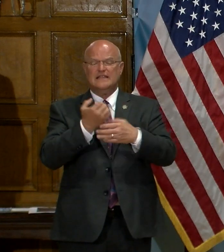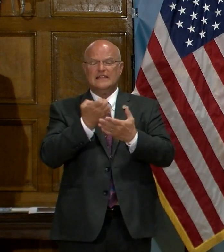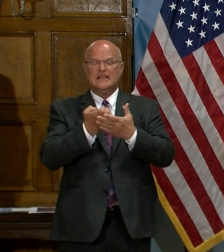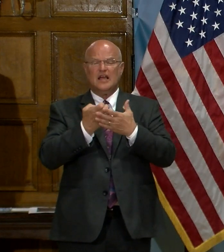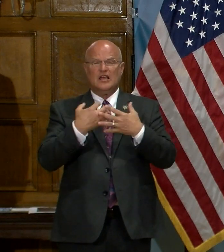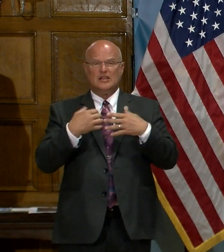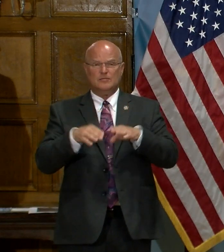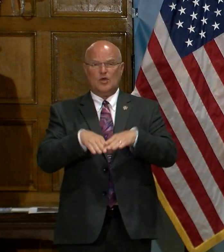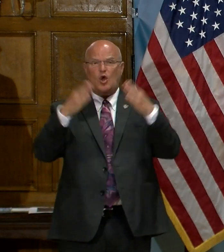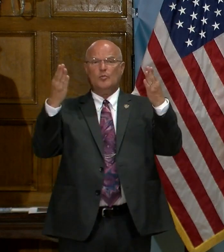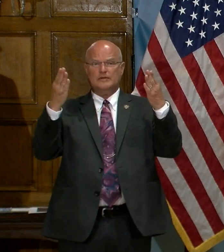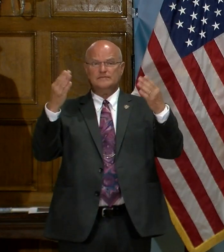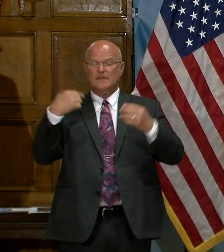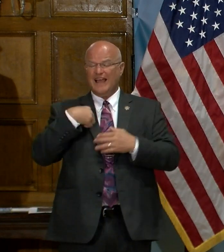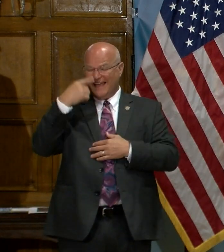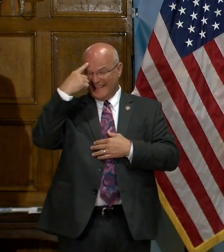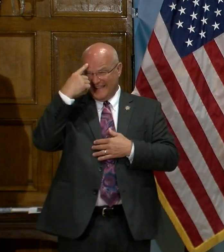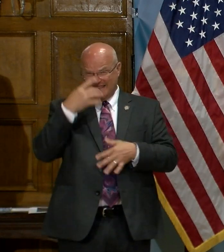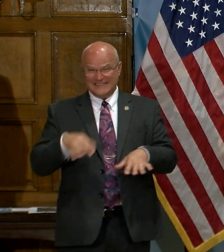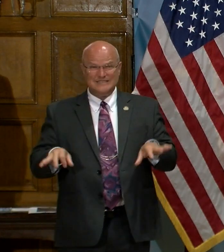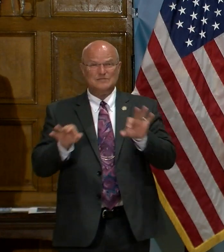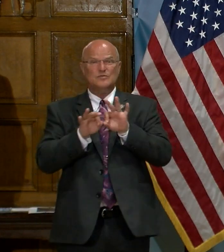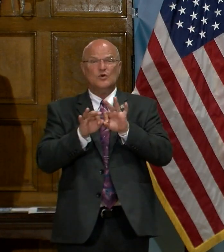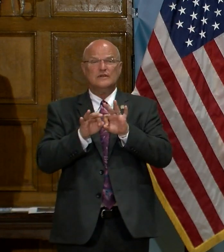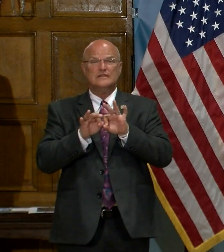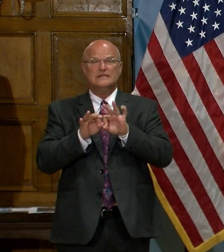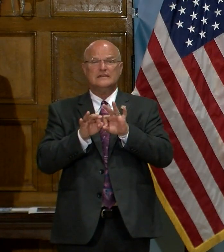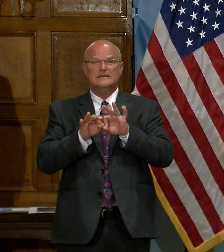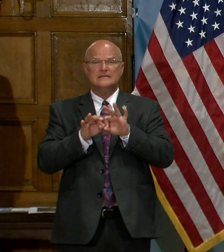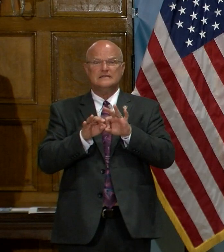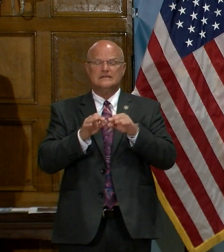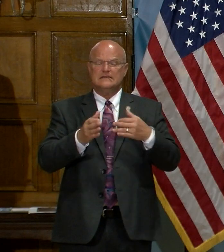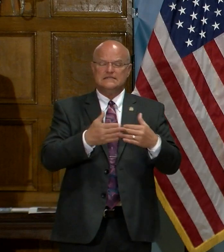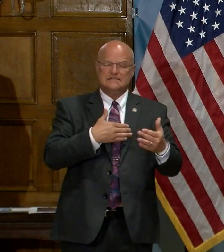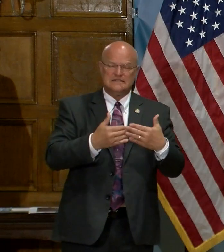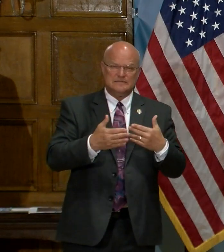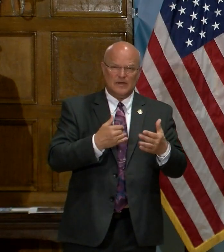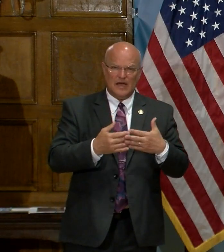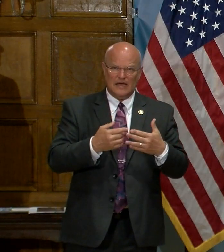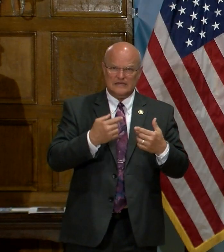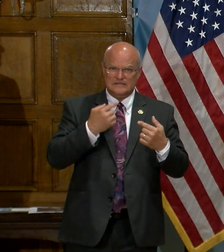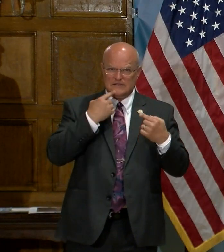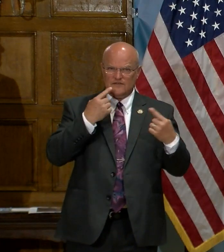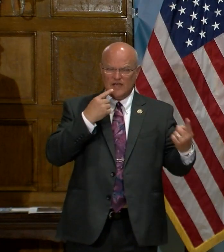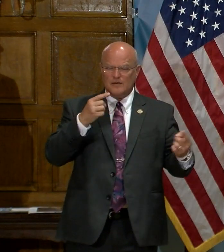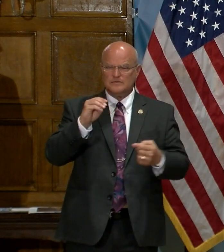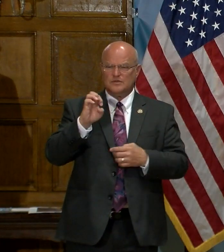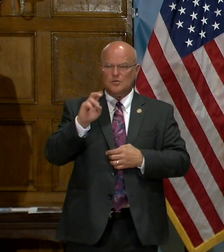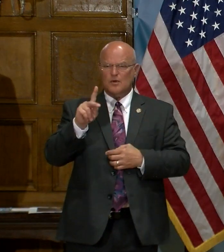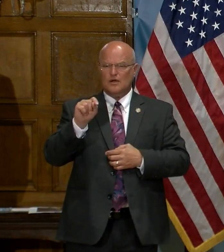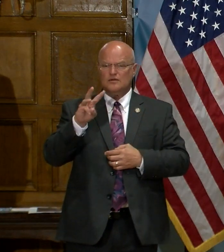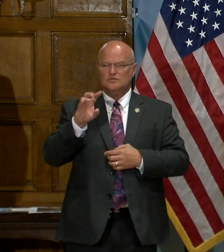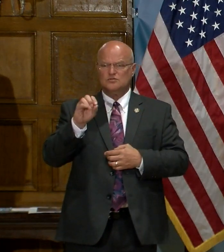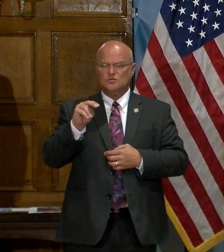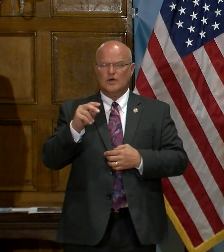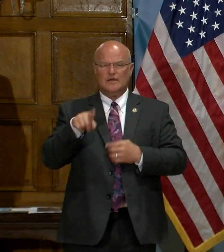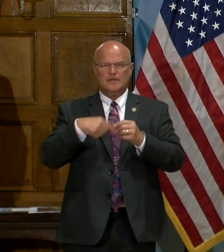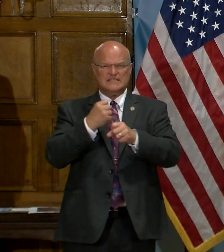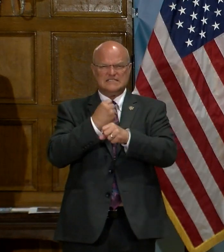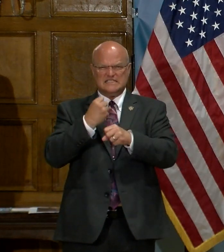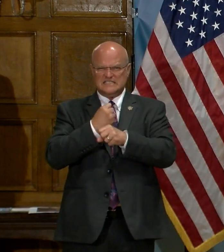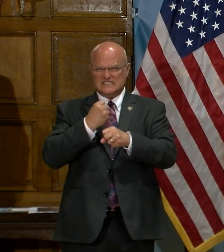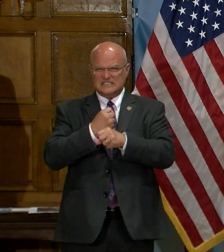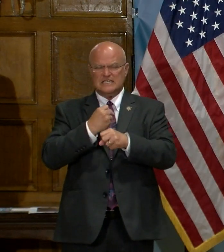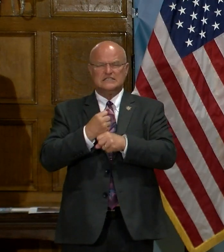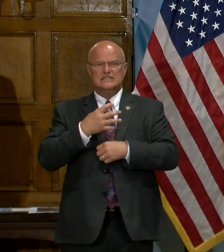reopened. I think that's important despite the sort of famous Mark Twain quote around statistics,